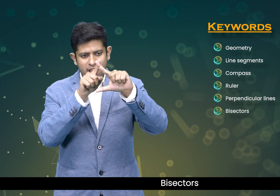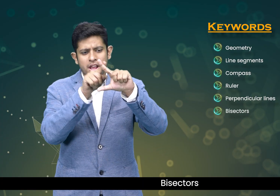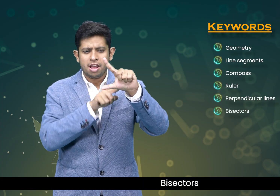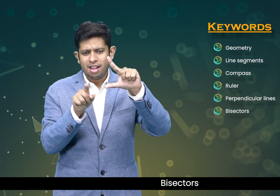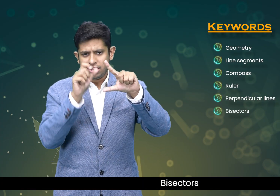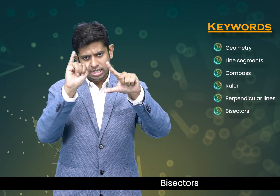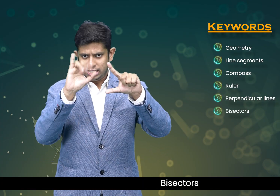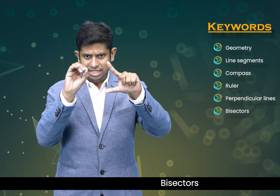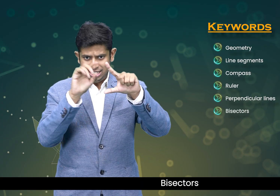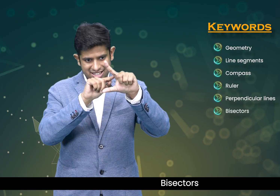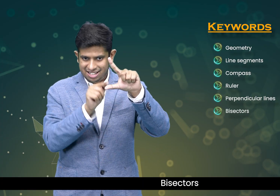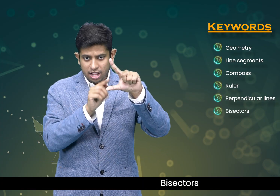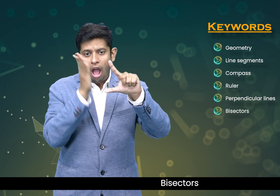bisectors,